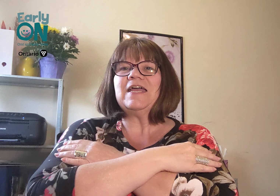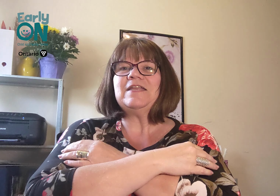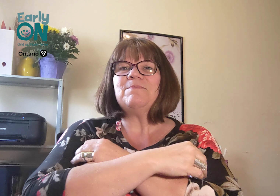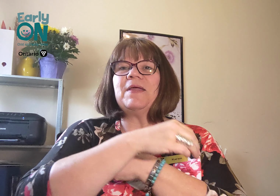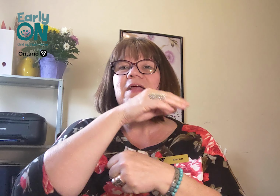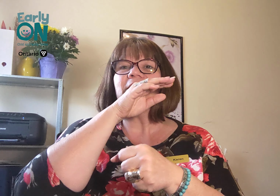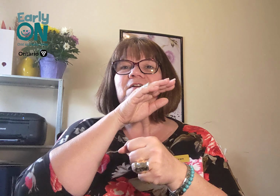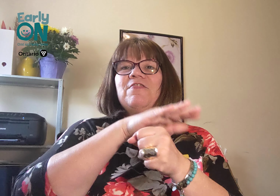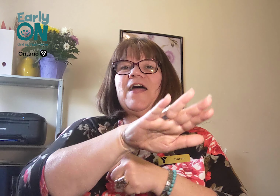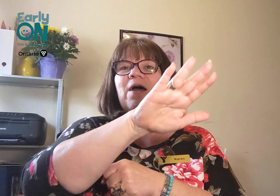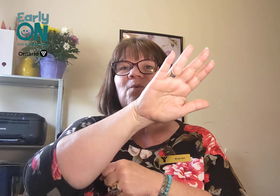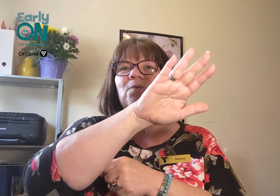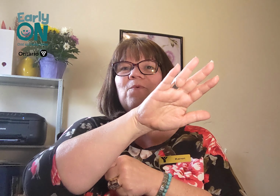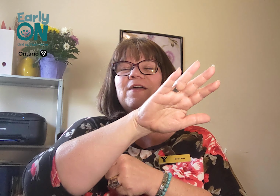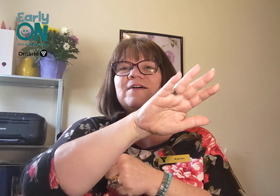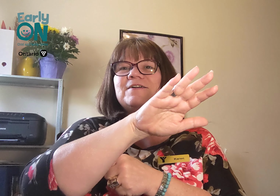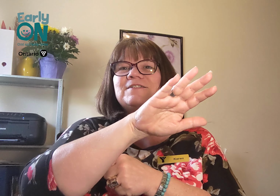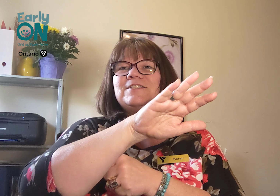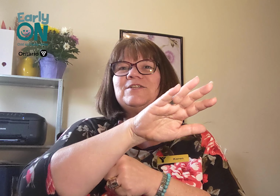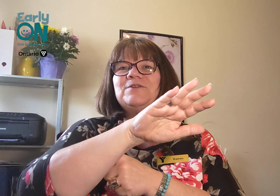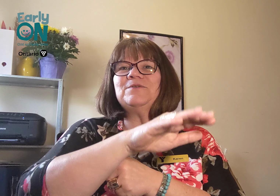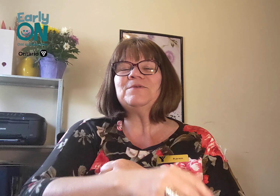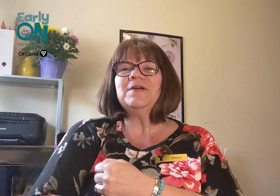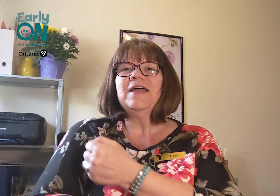Teddy bear, that will do.